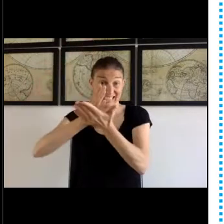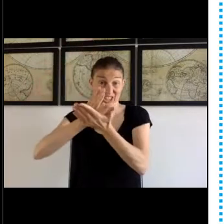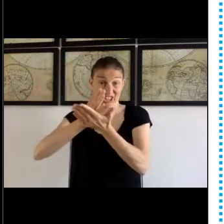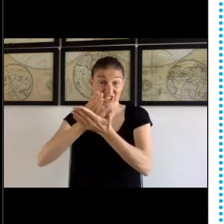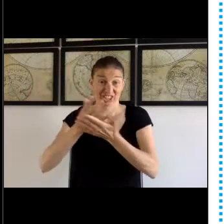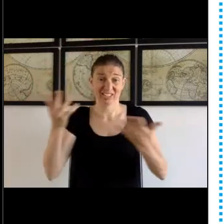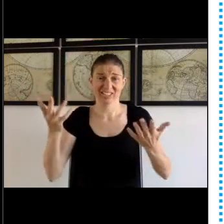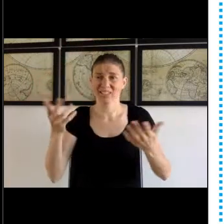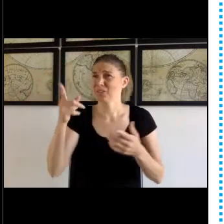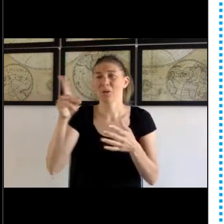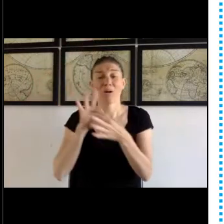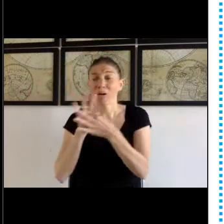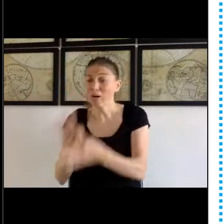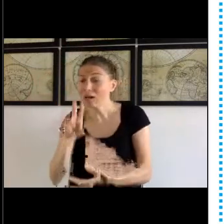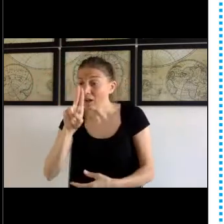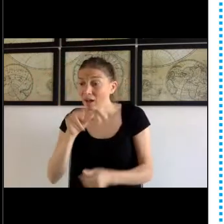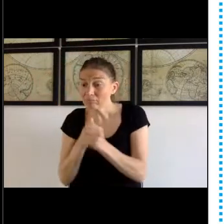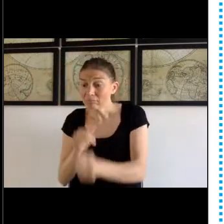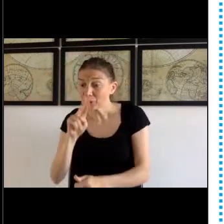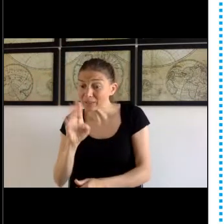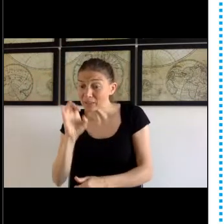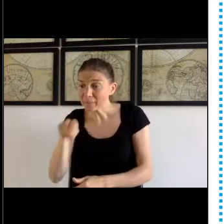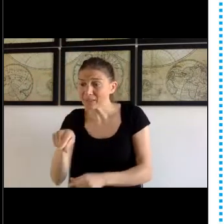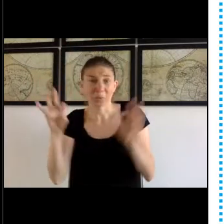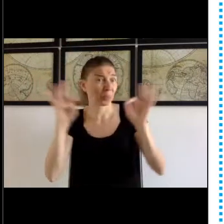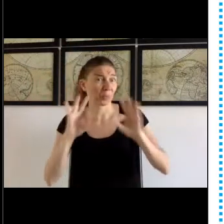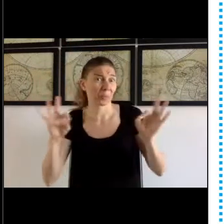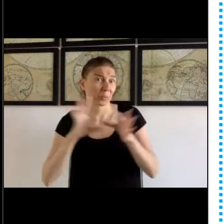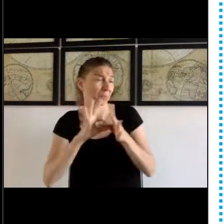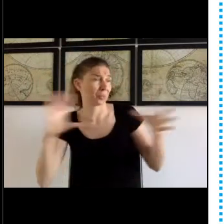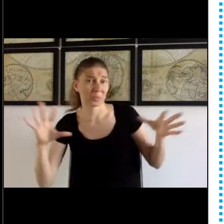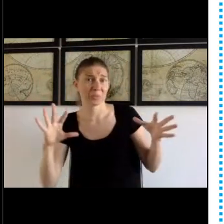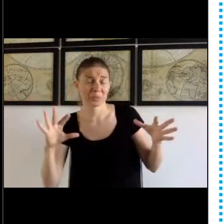us without us. Next slide, please.